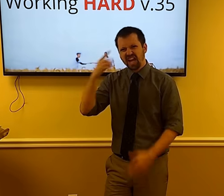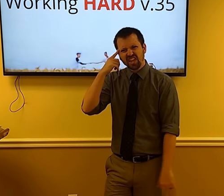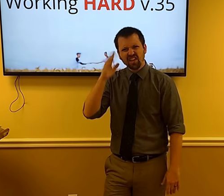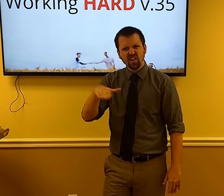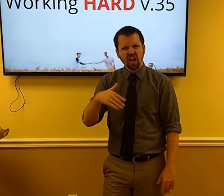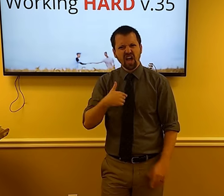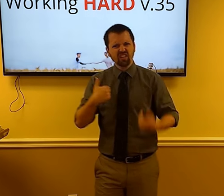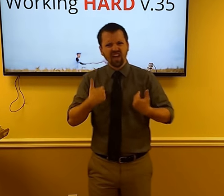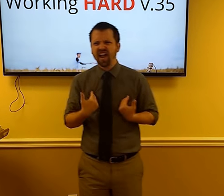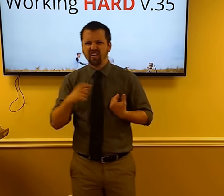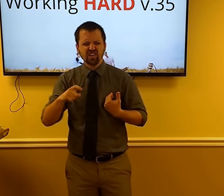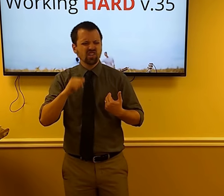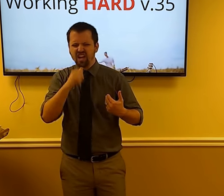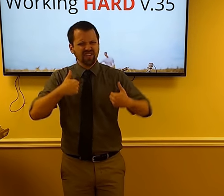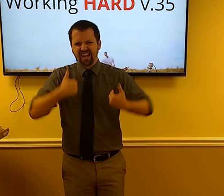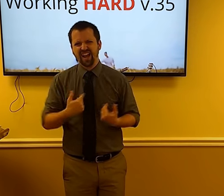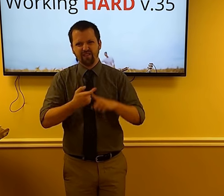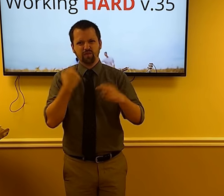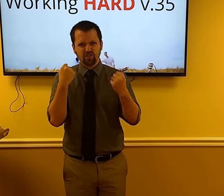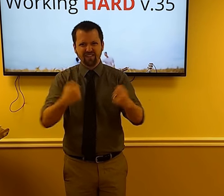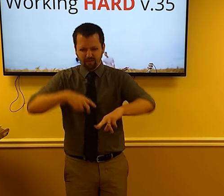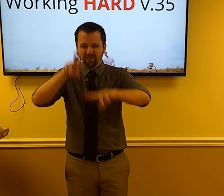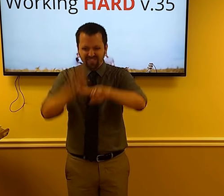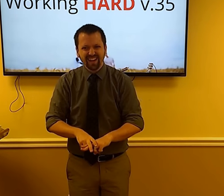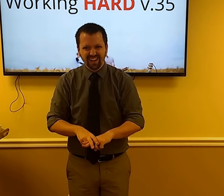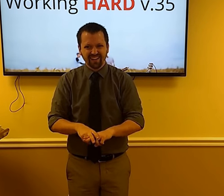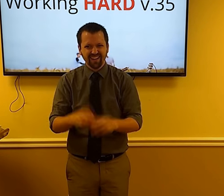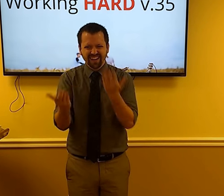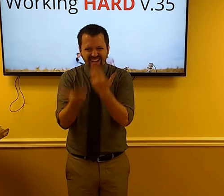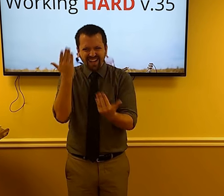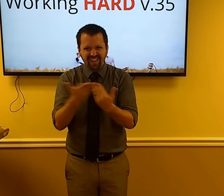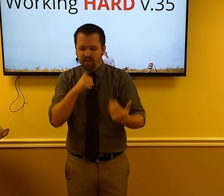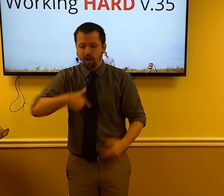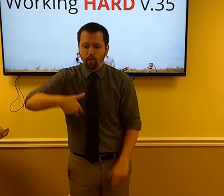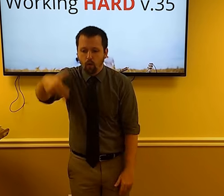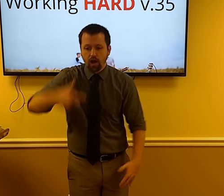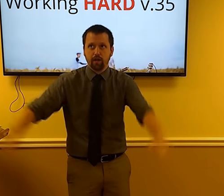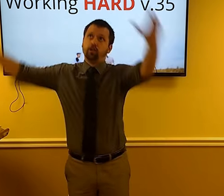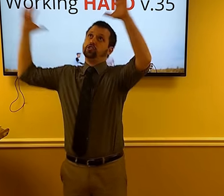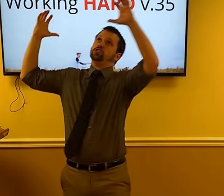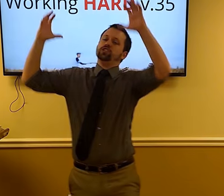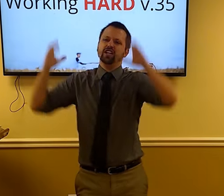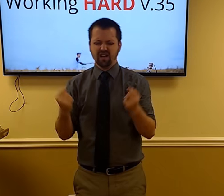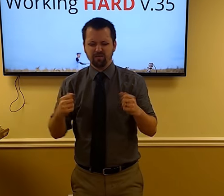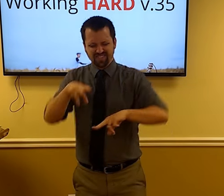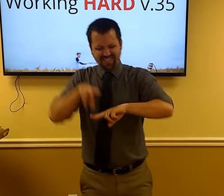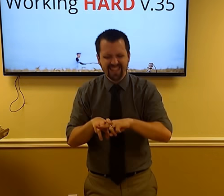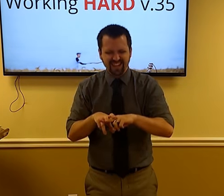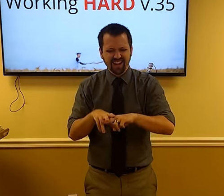I thought, I'm tired. I should not be tired from driving. I'm sitting here. Easy. I'm not, walking. I'm not, I'm sitting. I